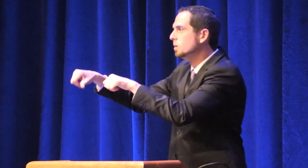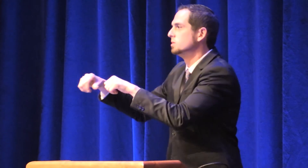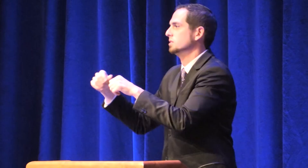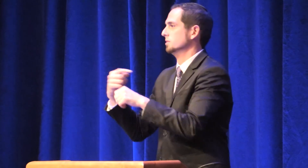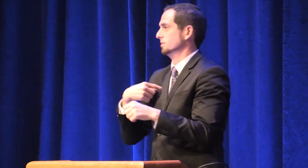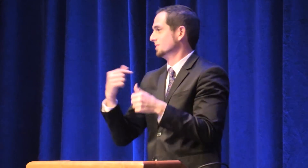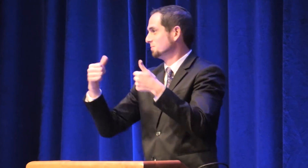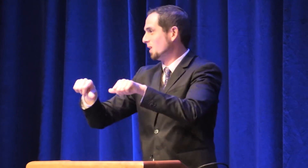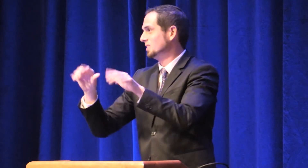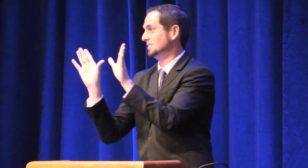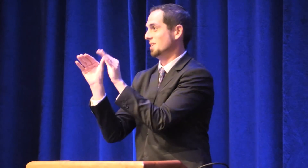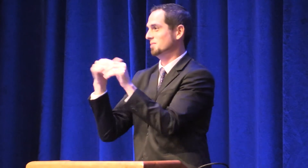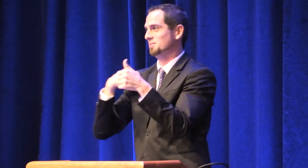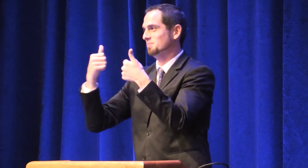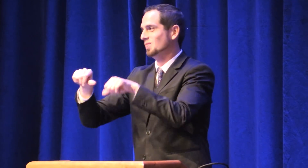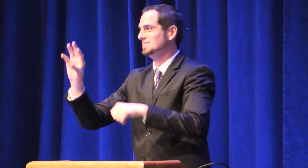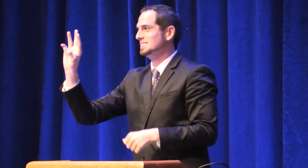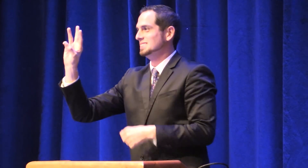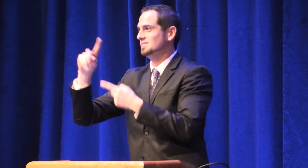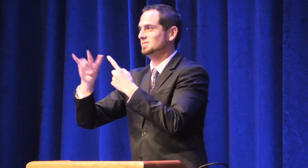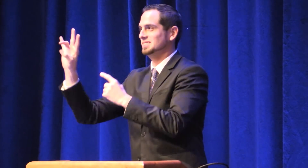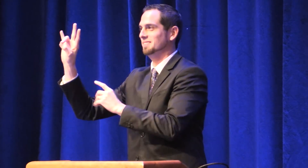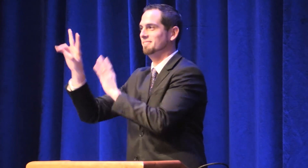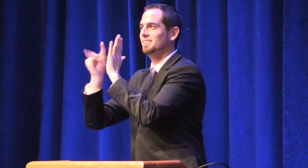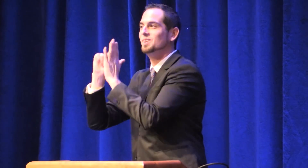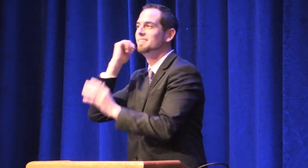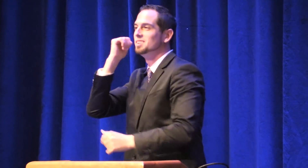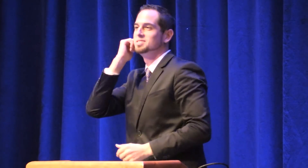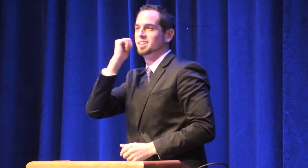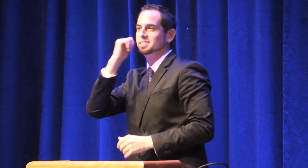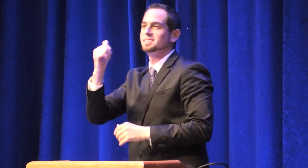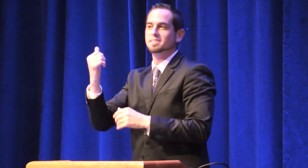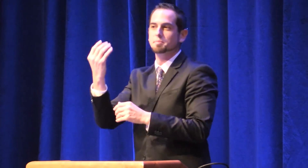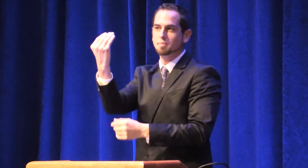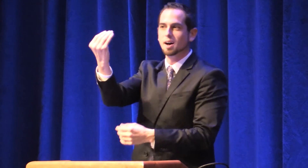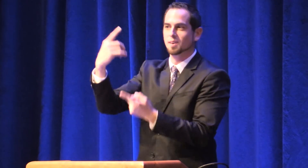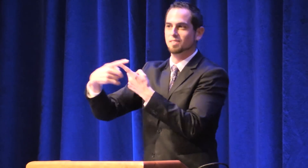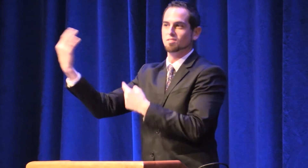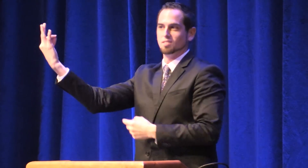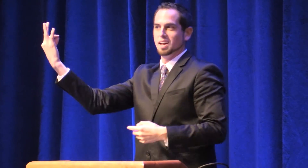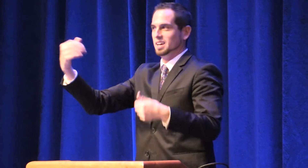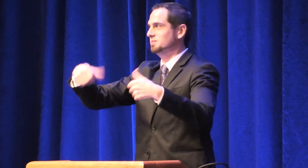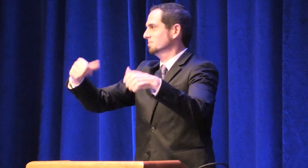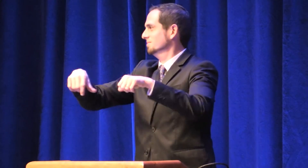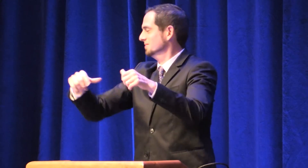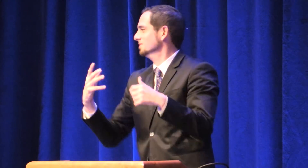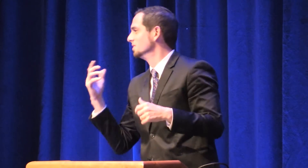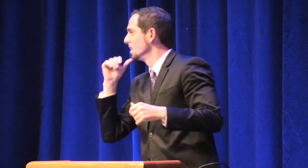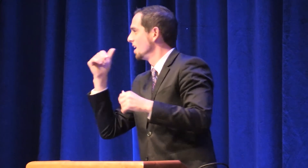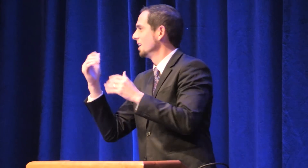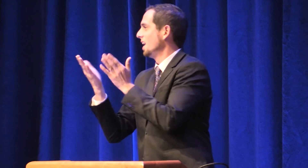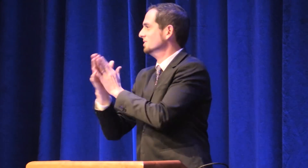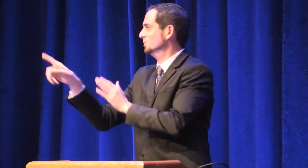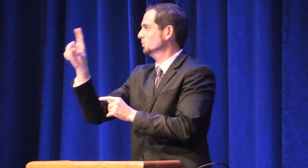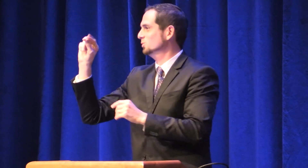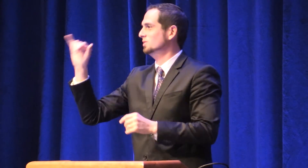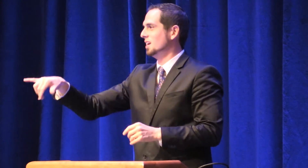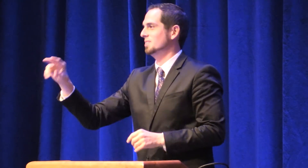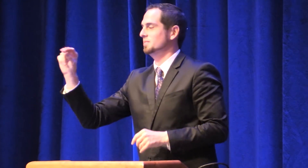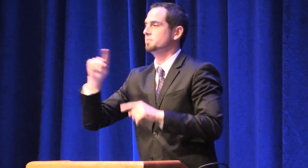I'd like to see more content from our community. The Daily Moth posts 6 to 7 videos